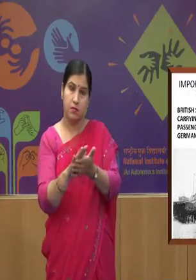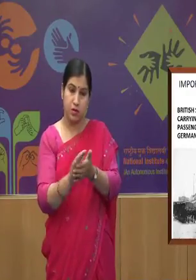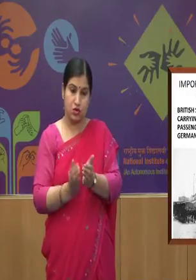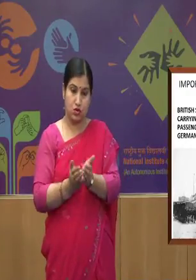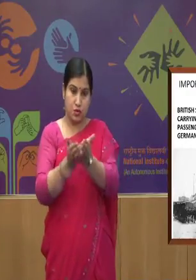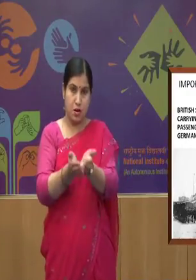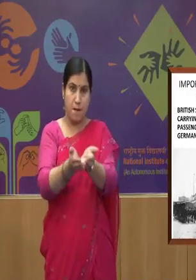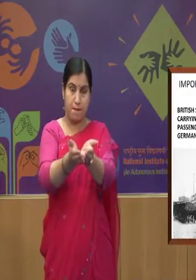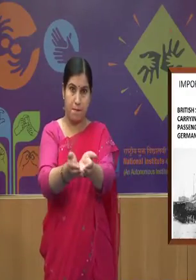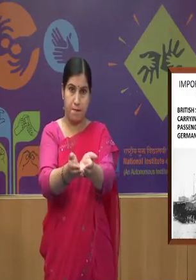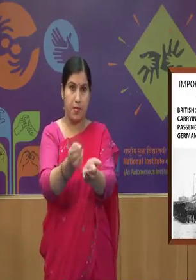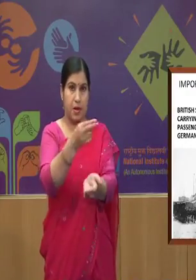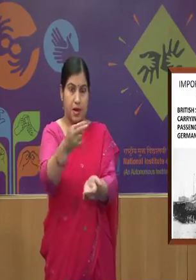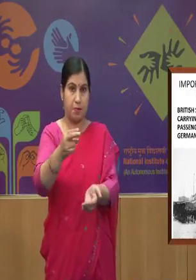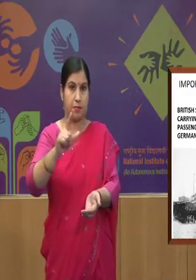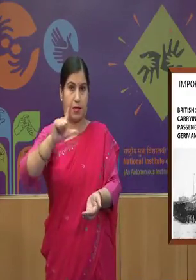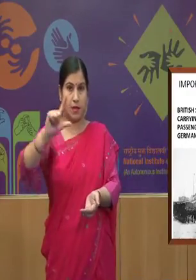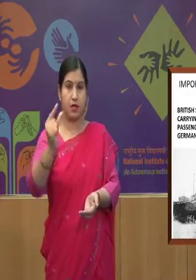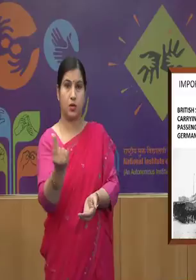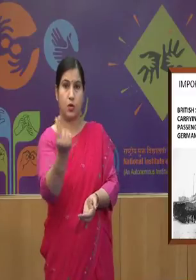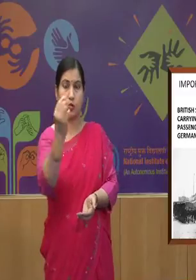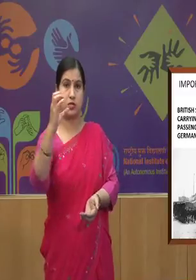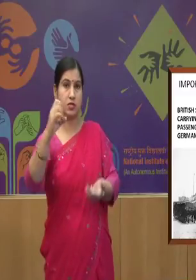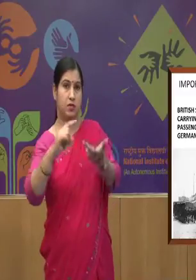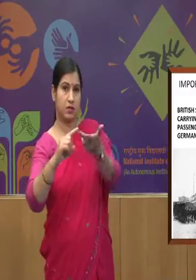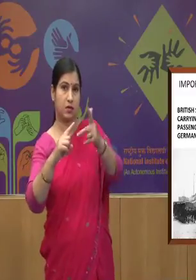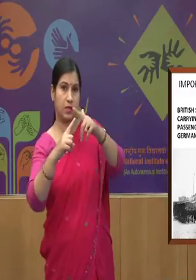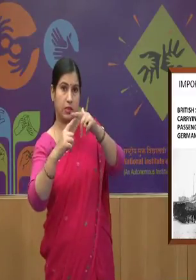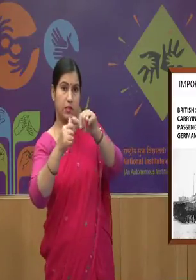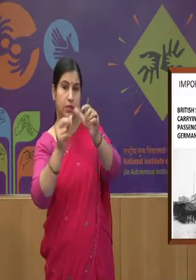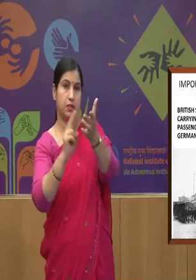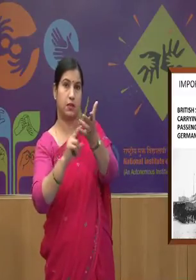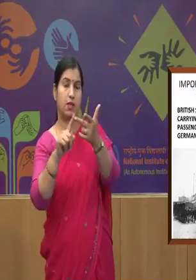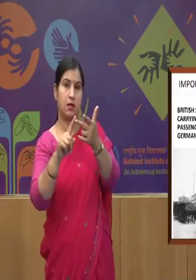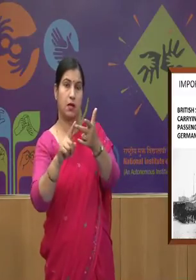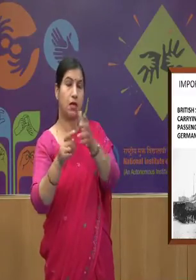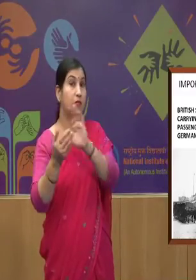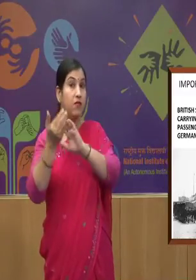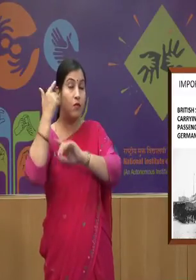Lusitania was sunk by German U boats,